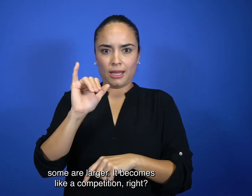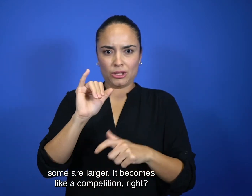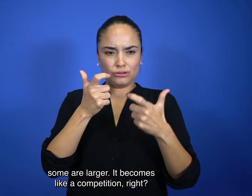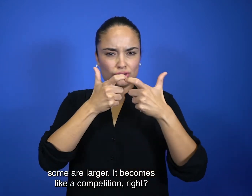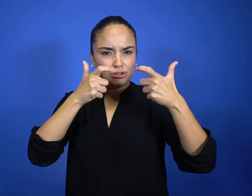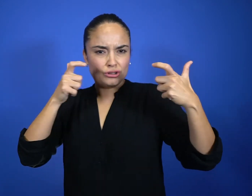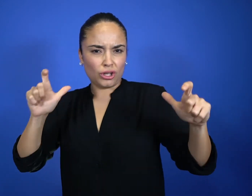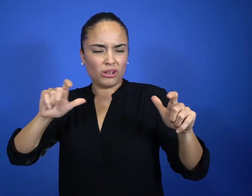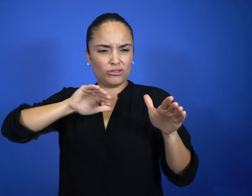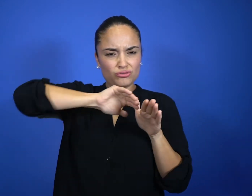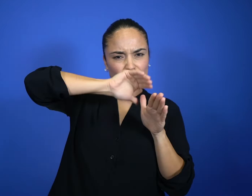right?